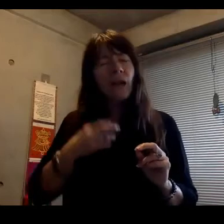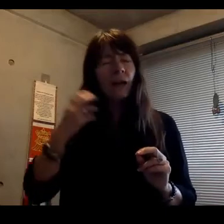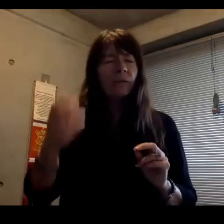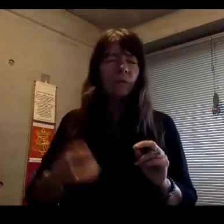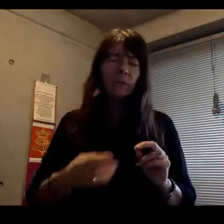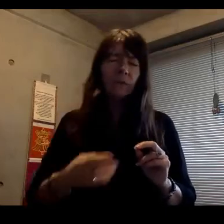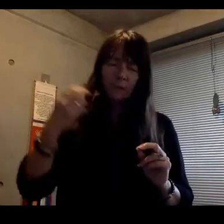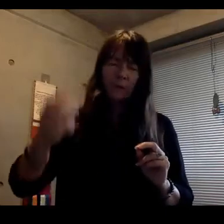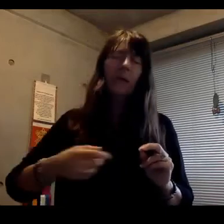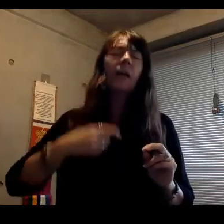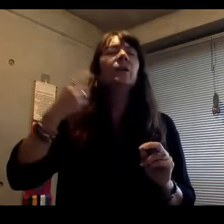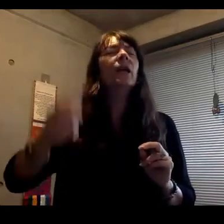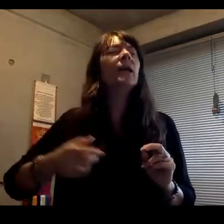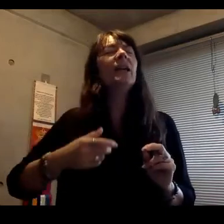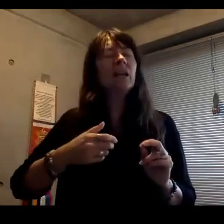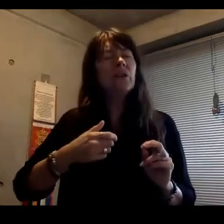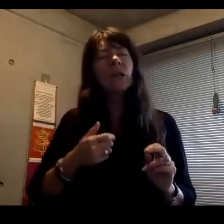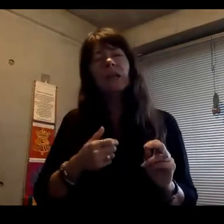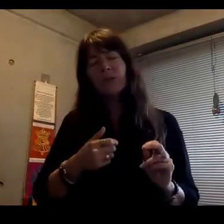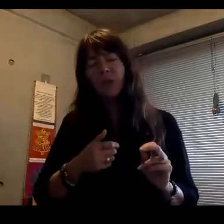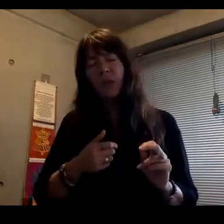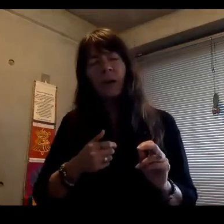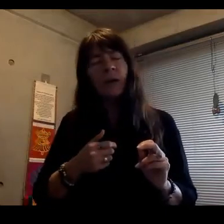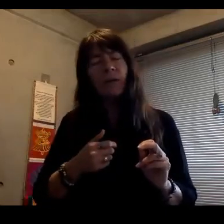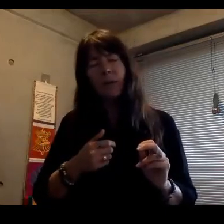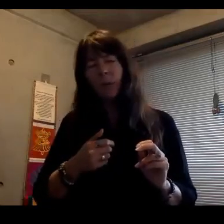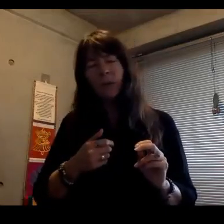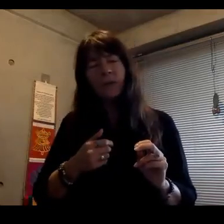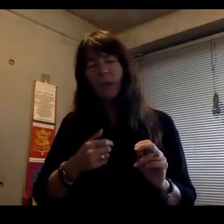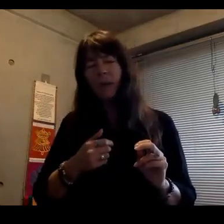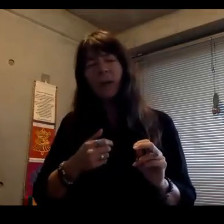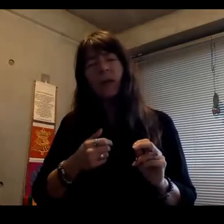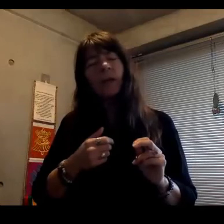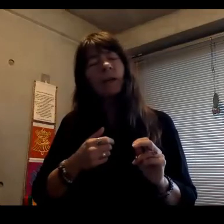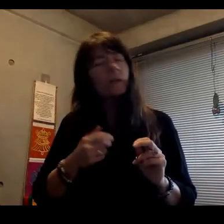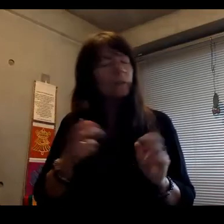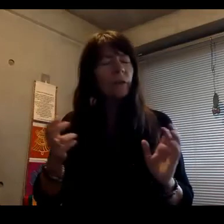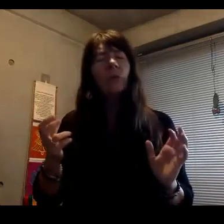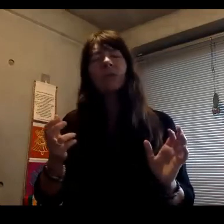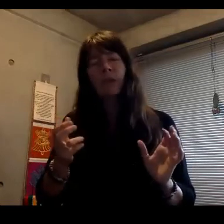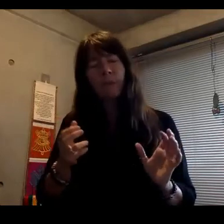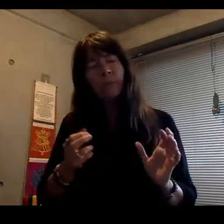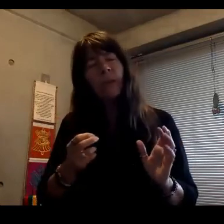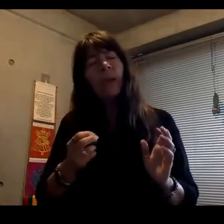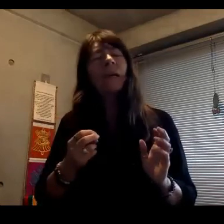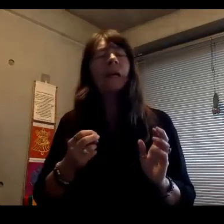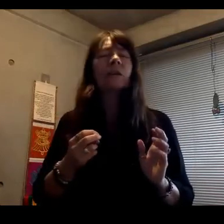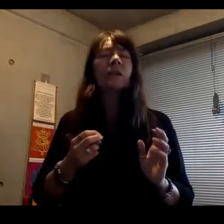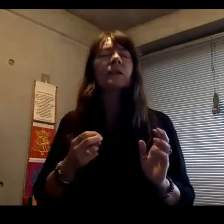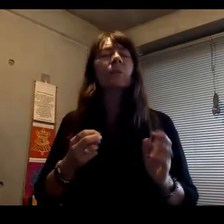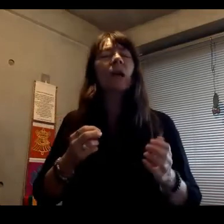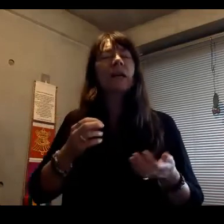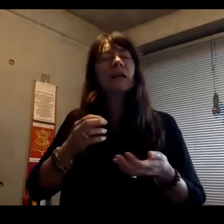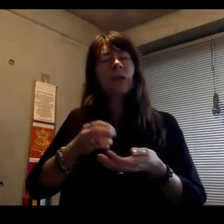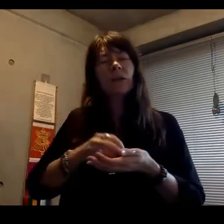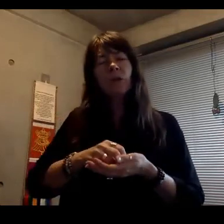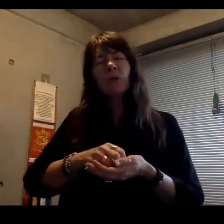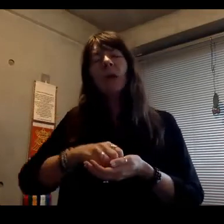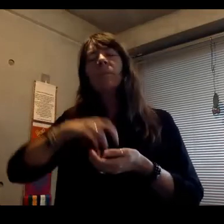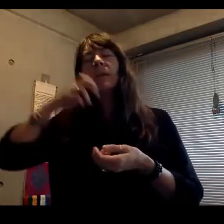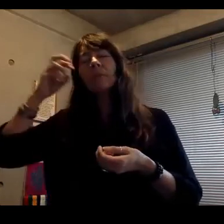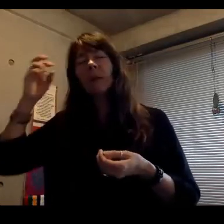we have, any energetic exchange we have. That word is not useful, because it is implying